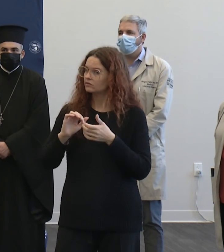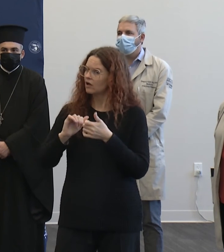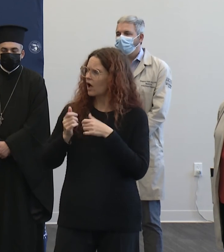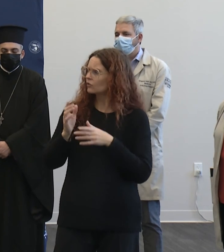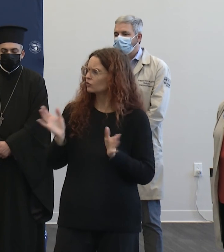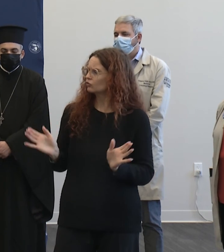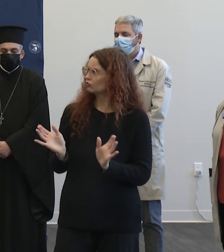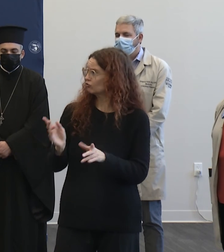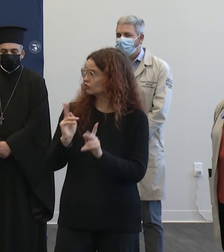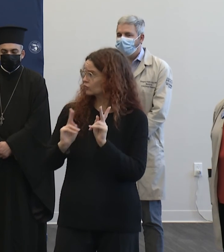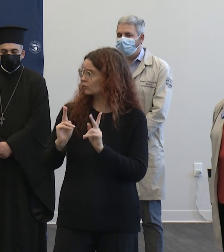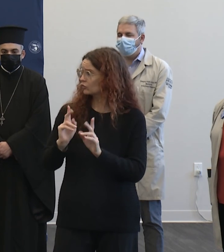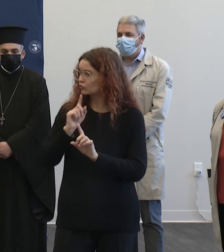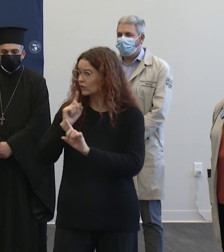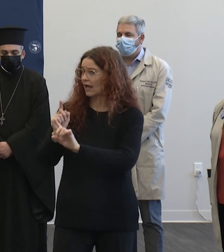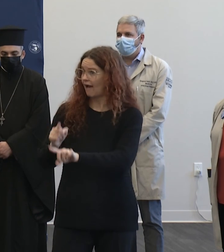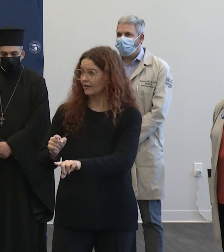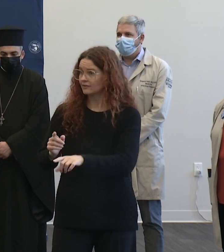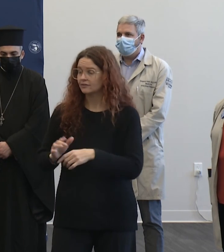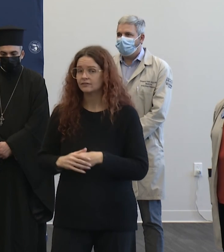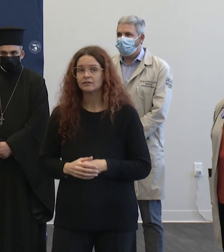to react to the news?